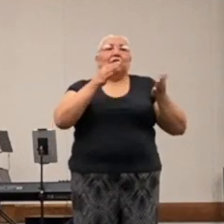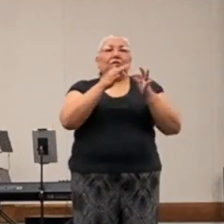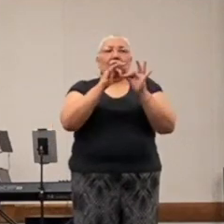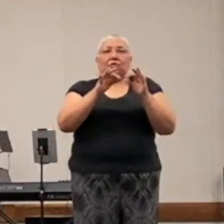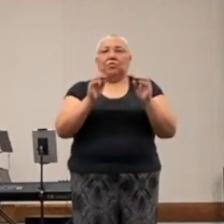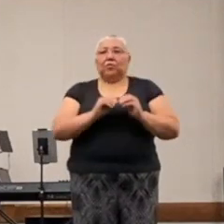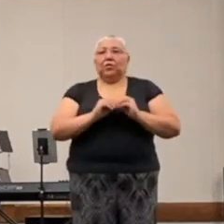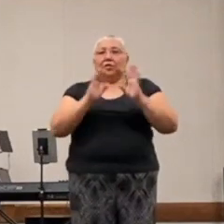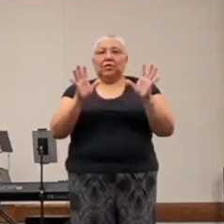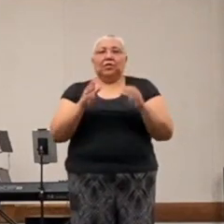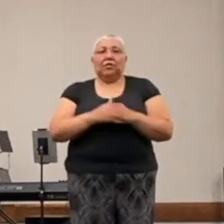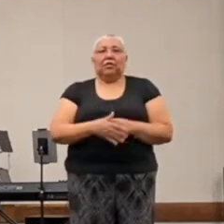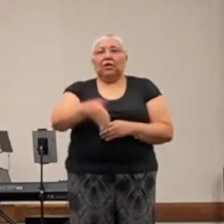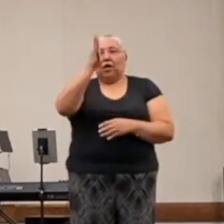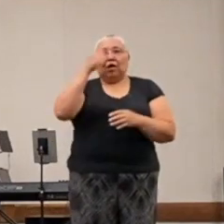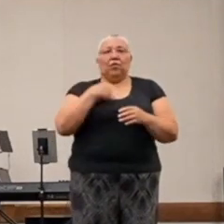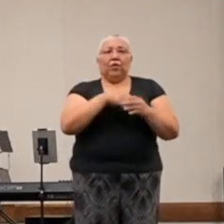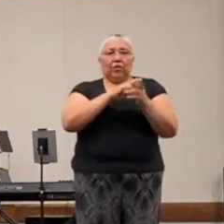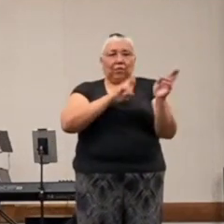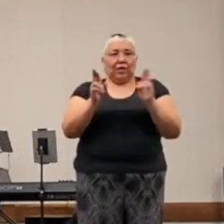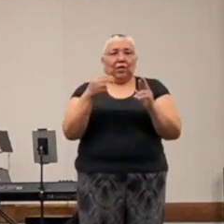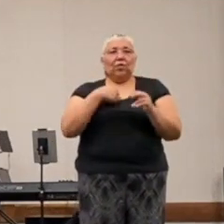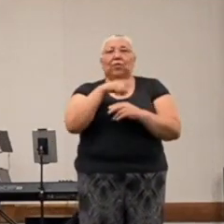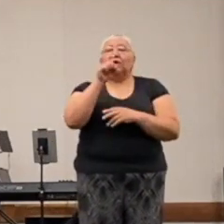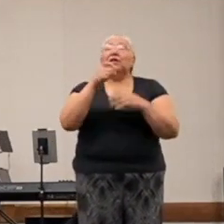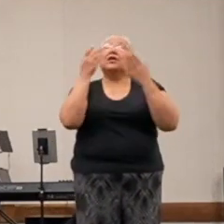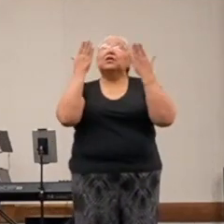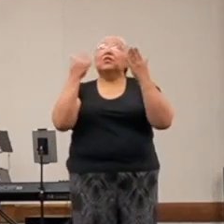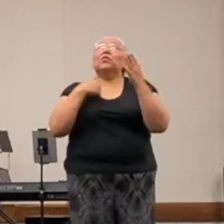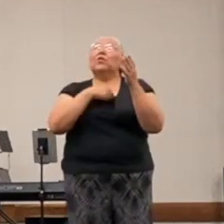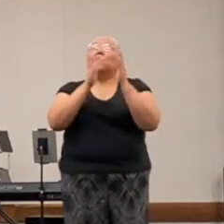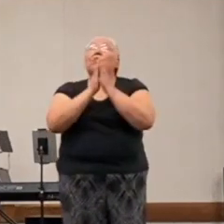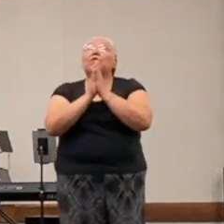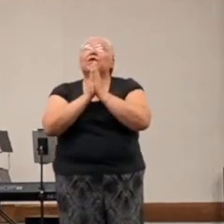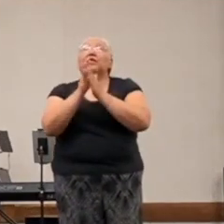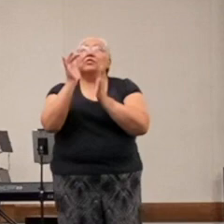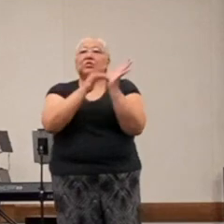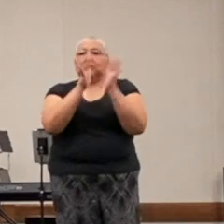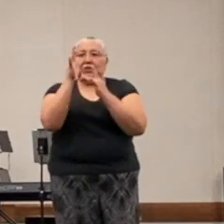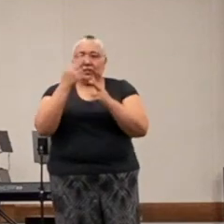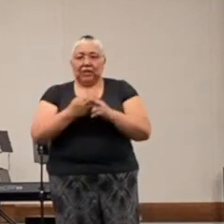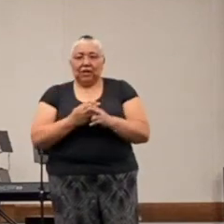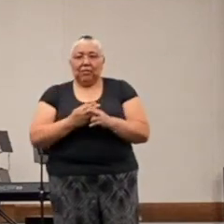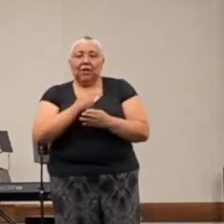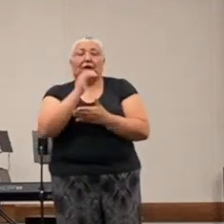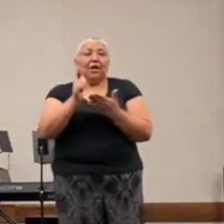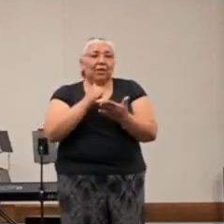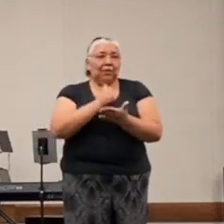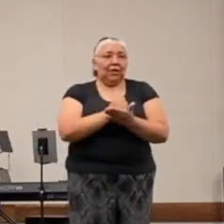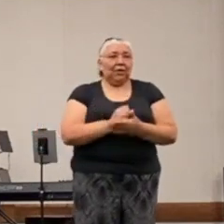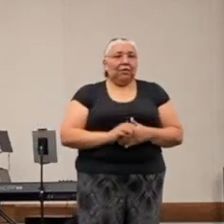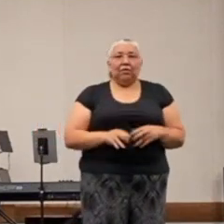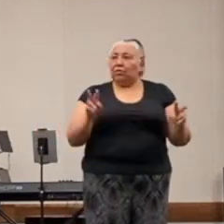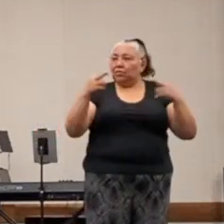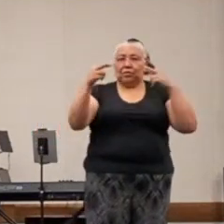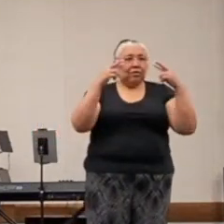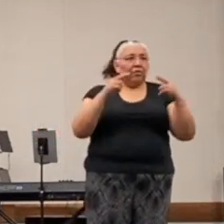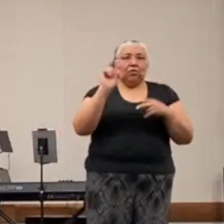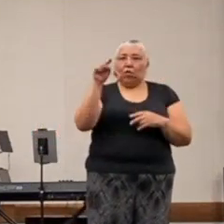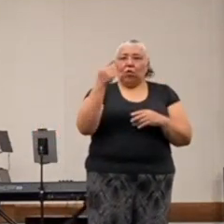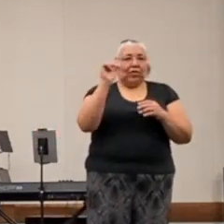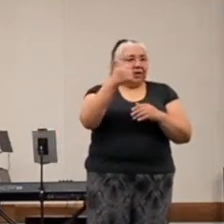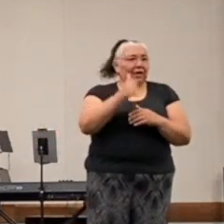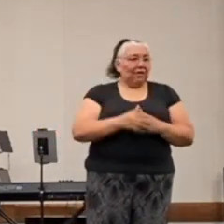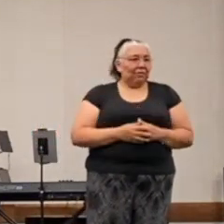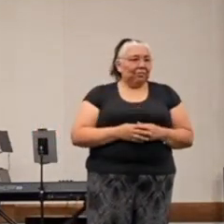clearly. God, we're ready, and we need you. We just pray this in Jesus' name. Amen. Amen. Turn to three people and say, there's only